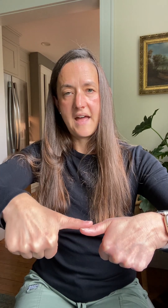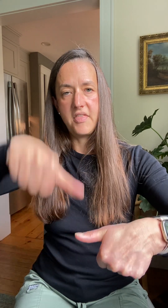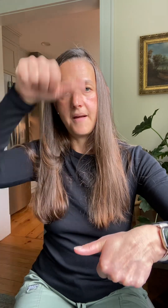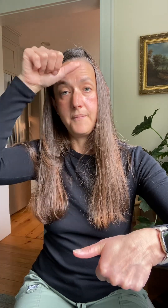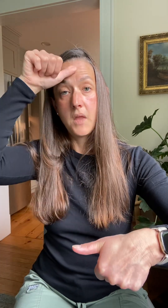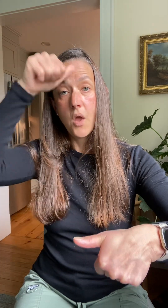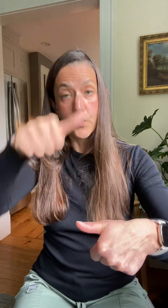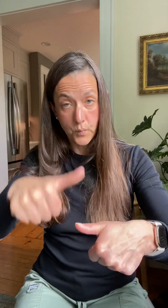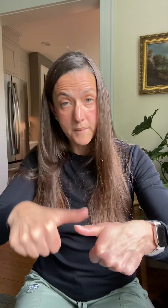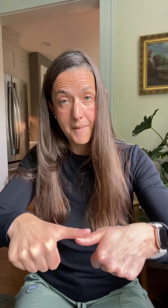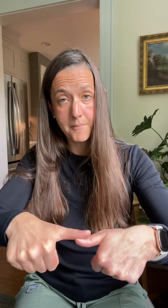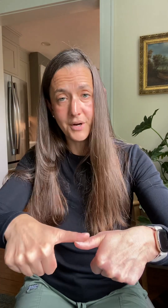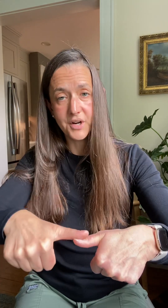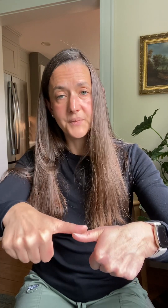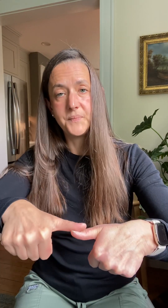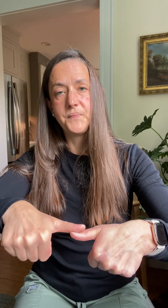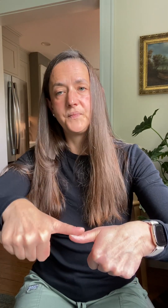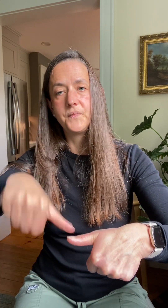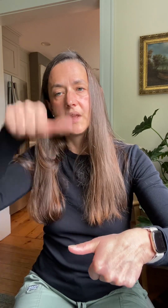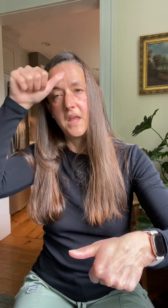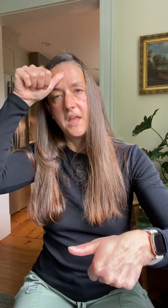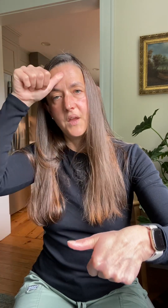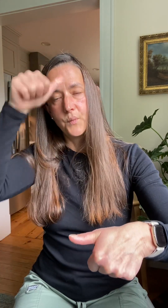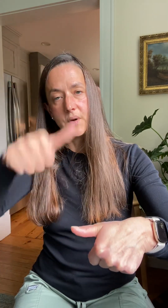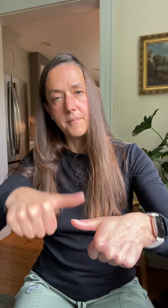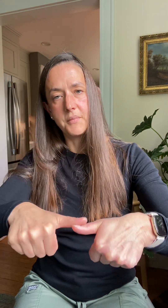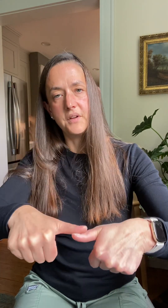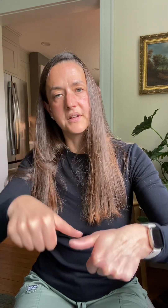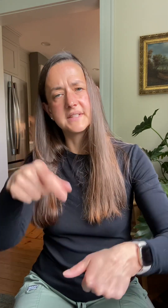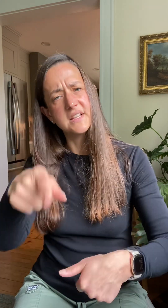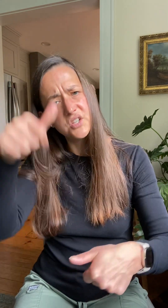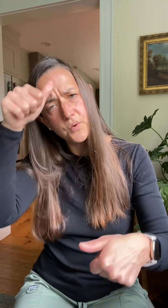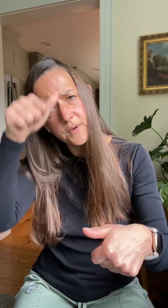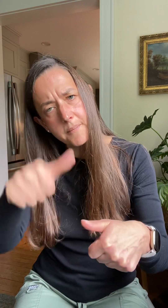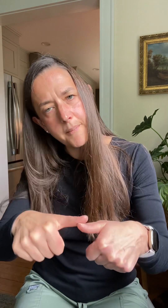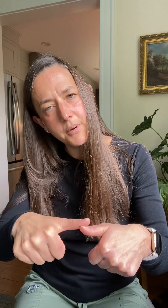thumb. Remember. Remember. You could say, do you remember?